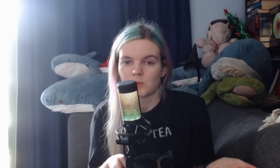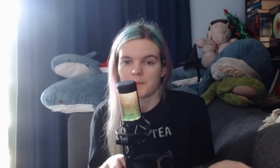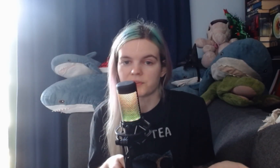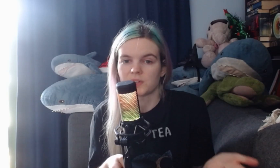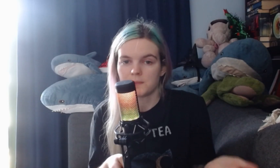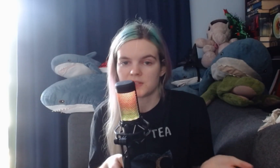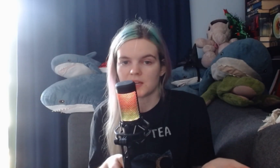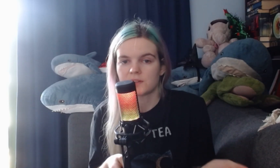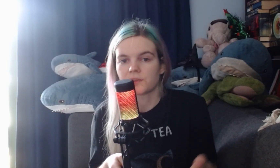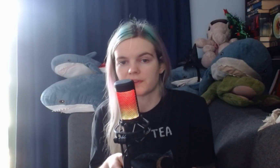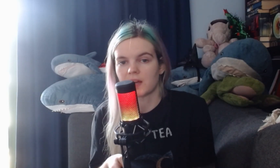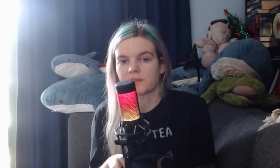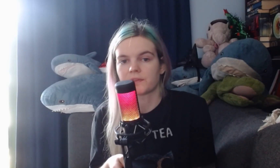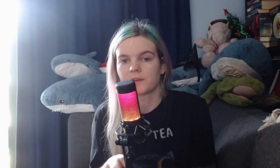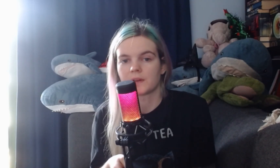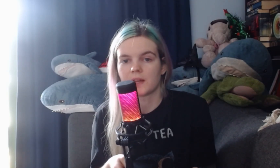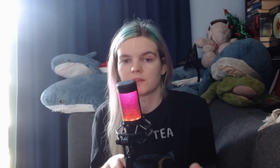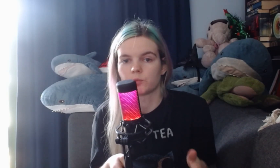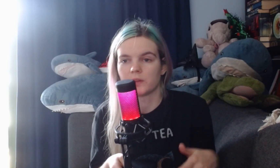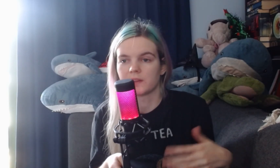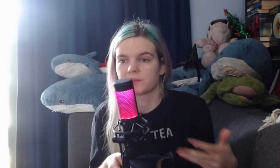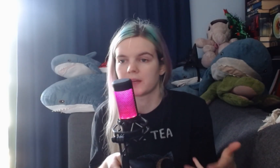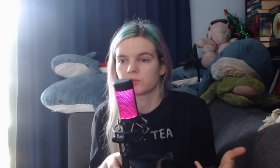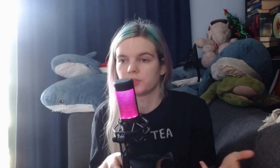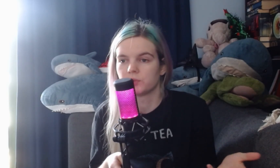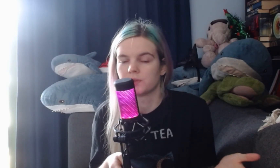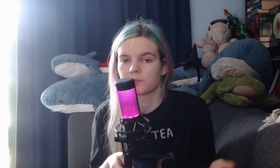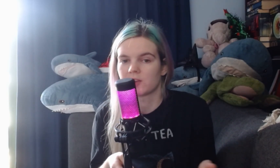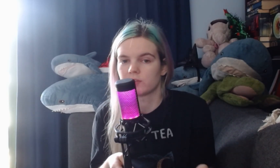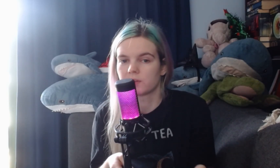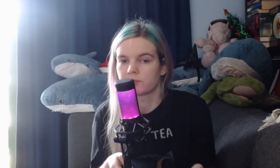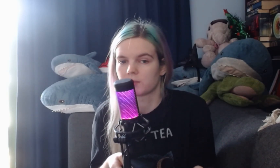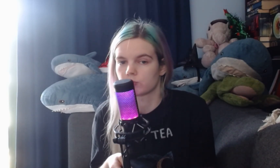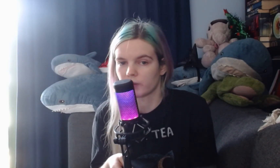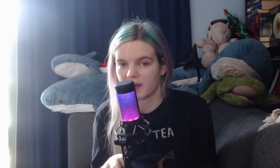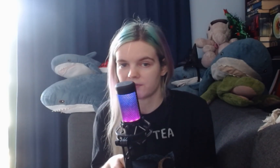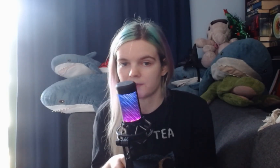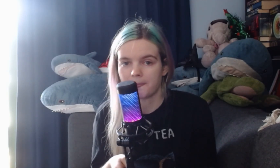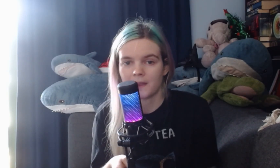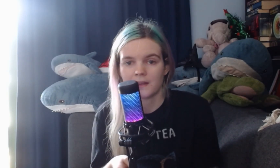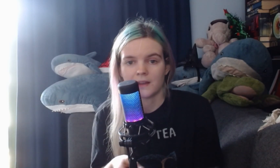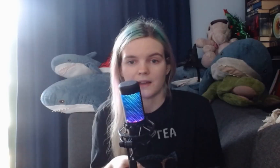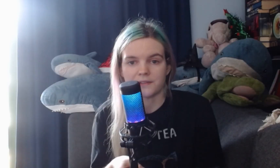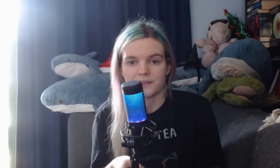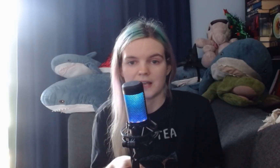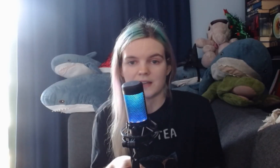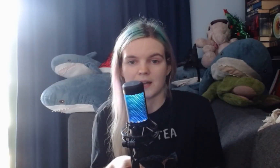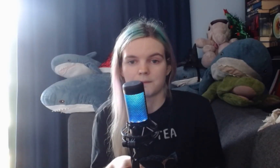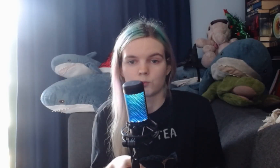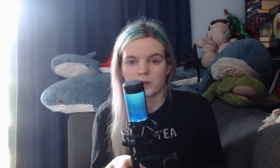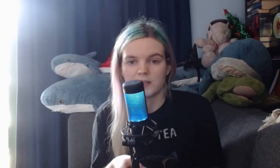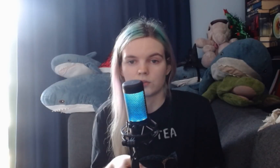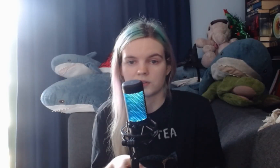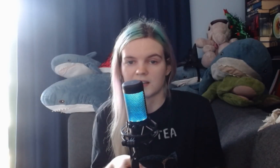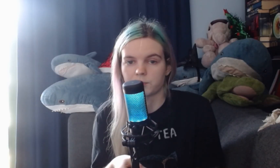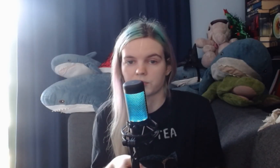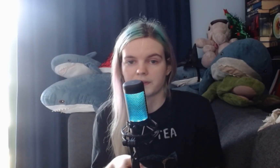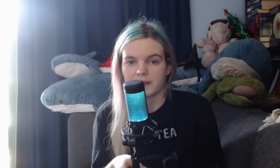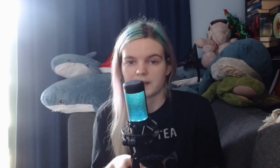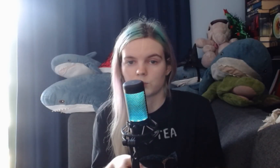best to imitate the signs and will explain to you the little information we have. As I said, I'm really not an expert on sign